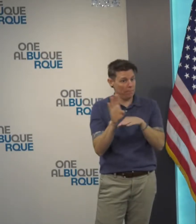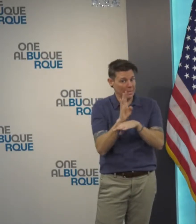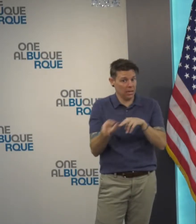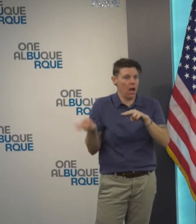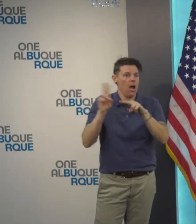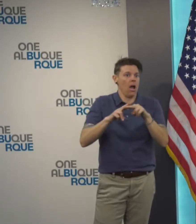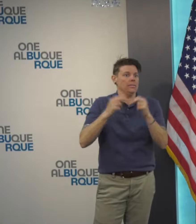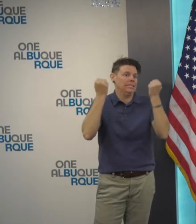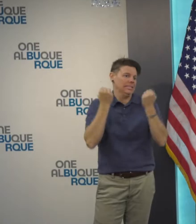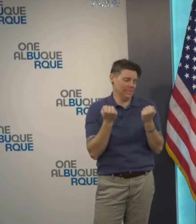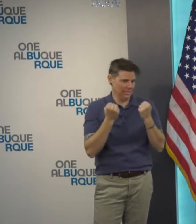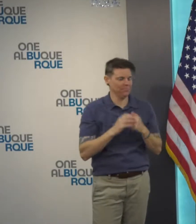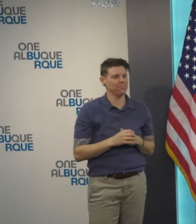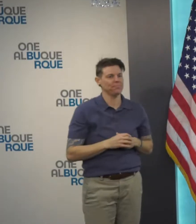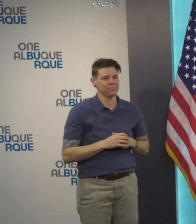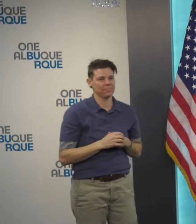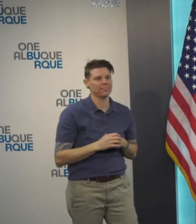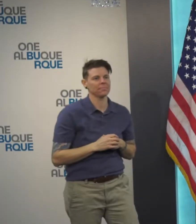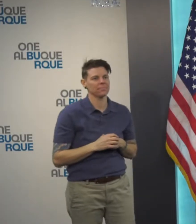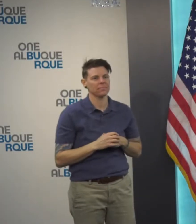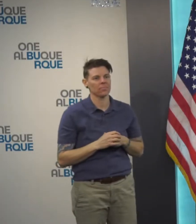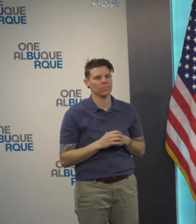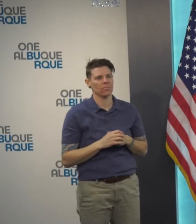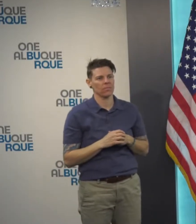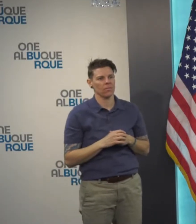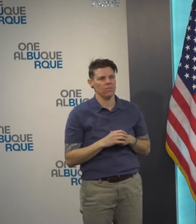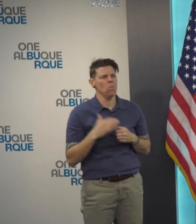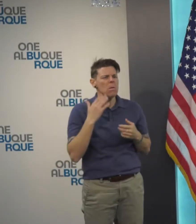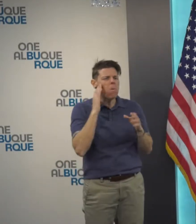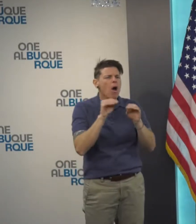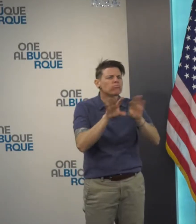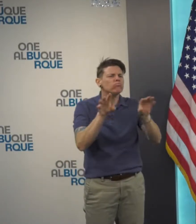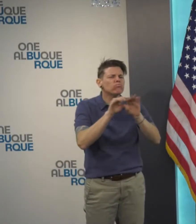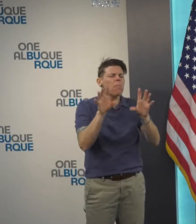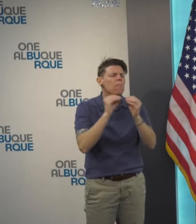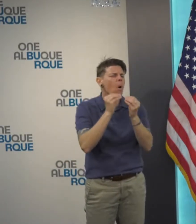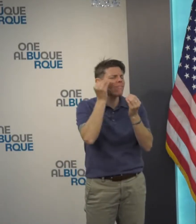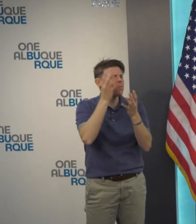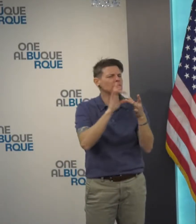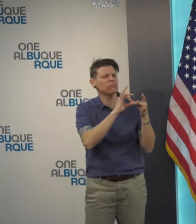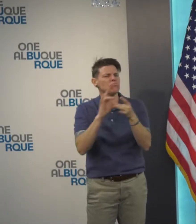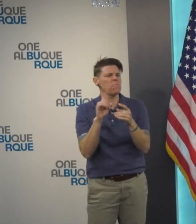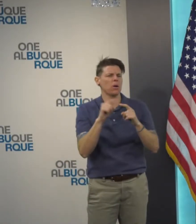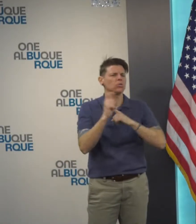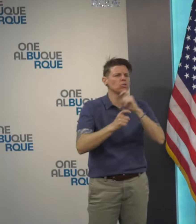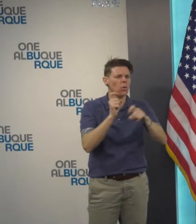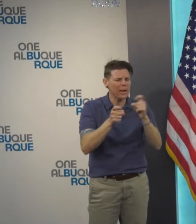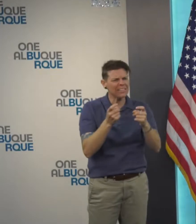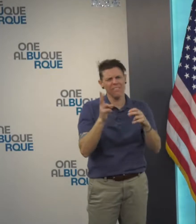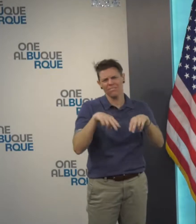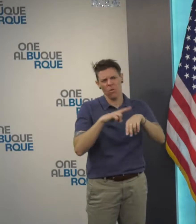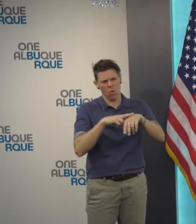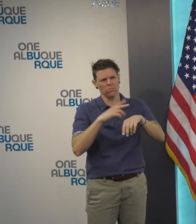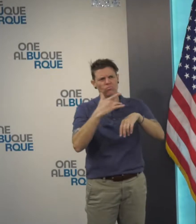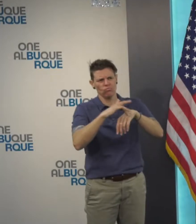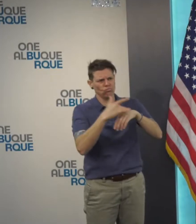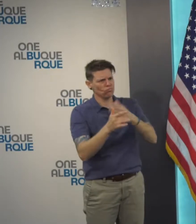For details, we'll be sending out some information on that, and it's also available, of course, through the Economic Development